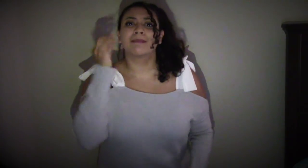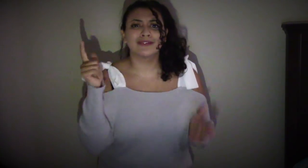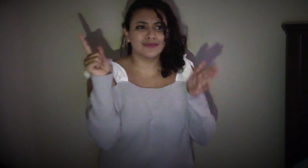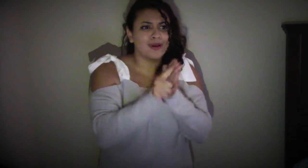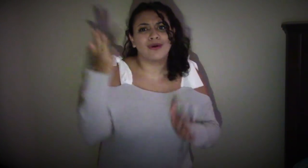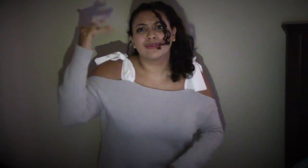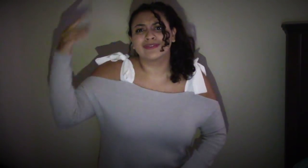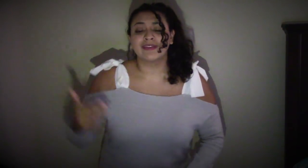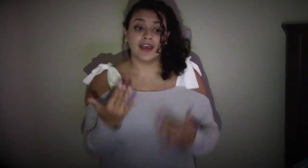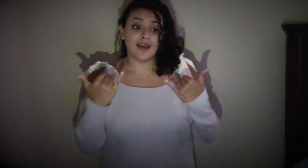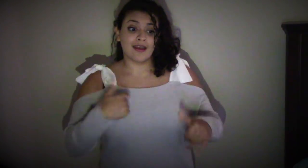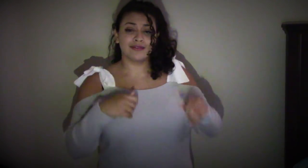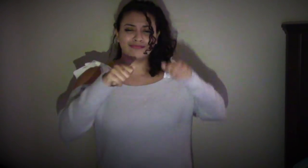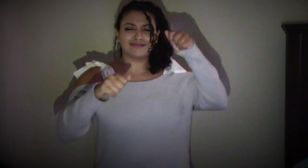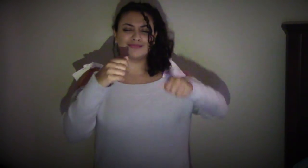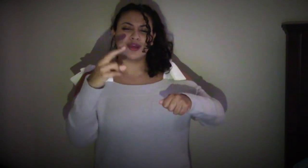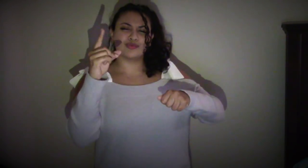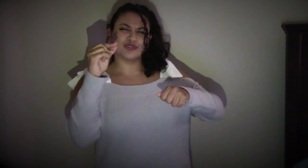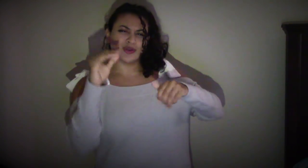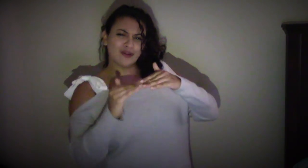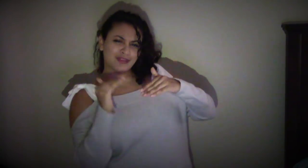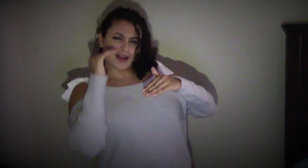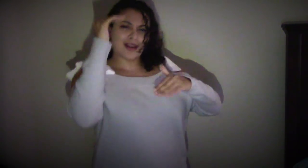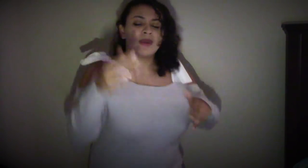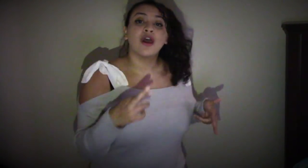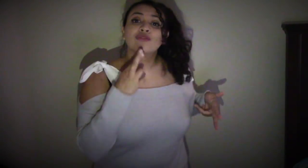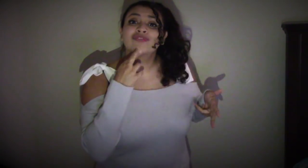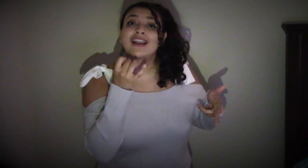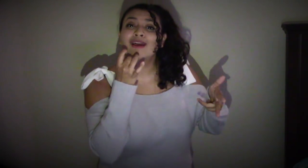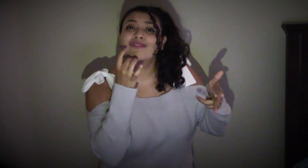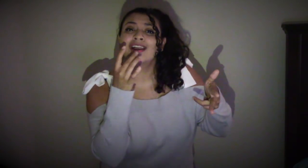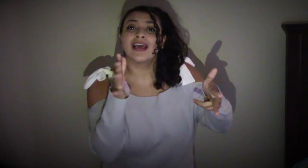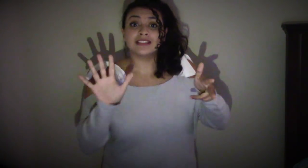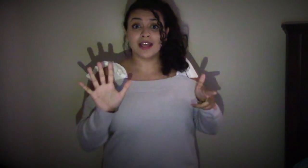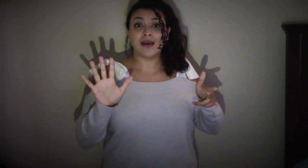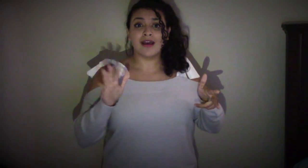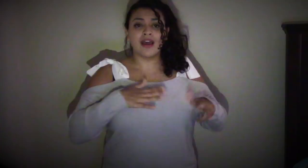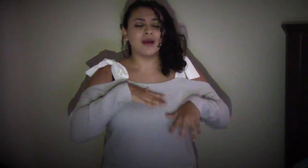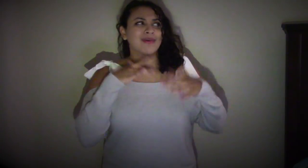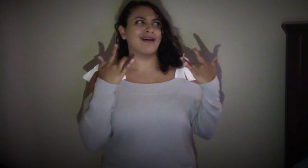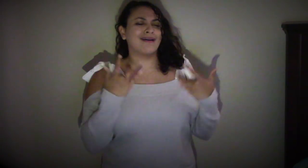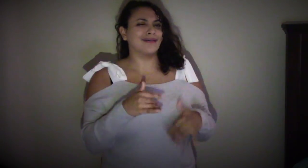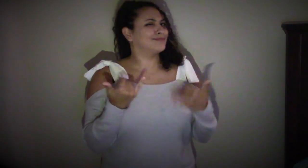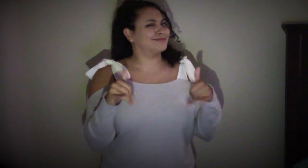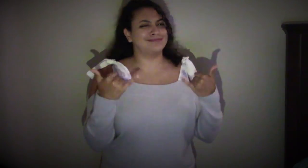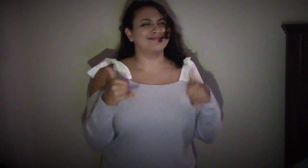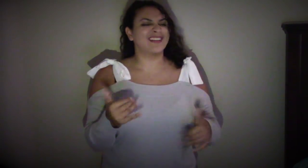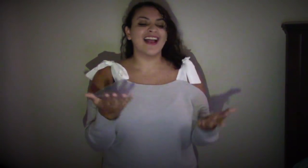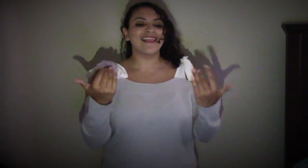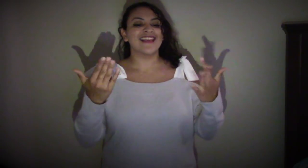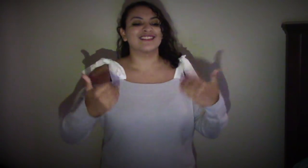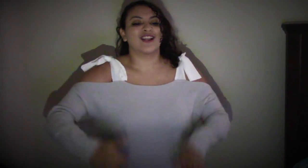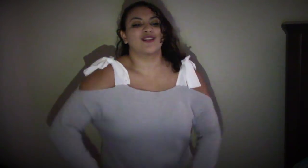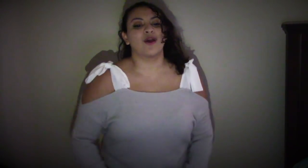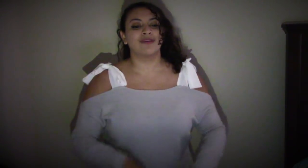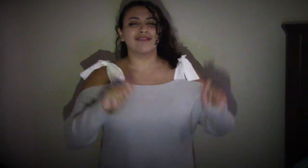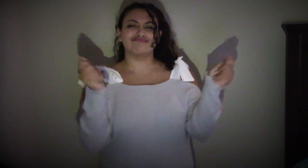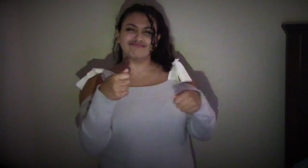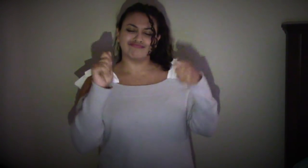is the best food always forbidden? I'm coming to you now doing 20 over the limit. The red light, stop. I don't play when it comes to my heart, let's get it though. I don't really